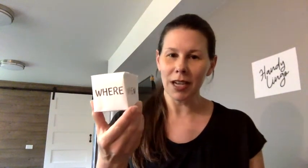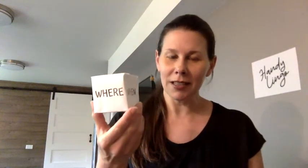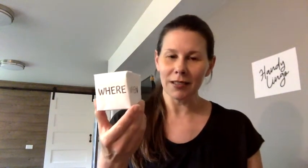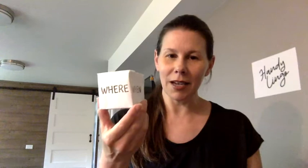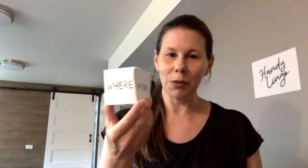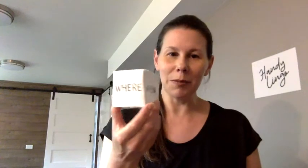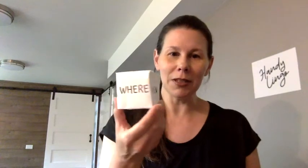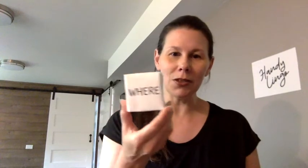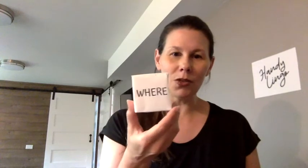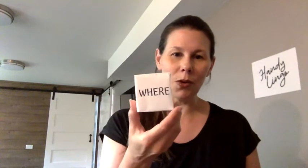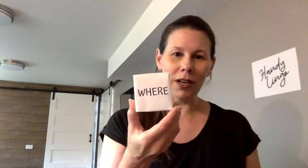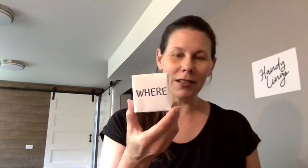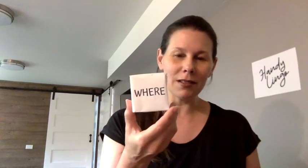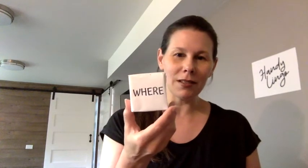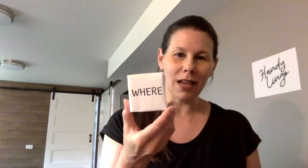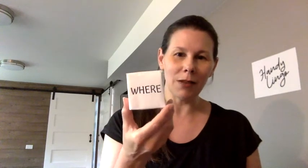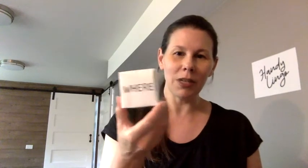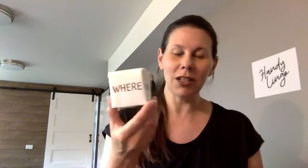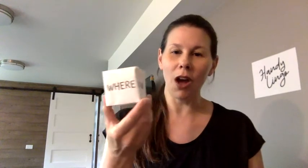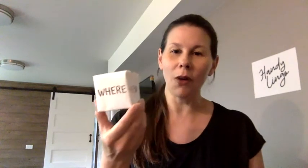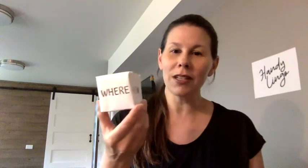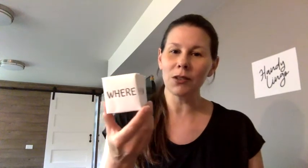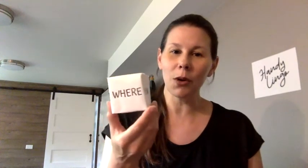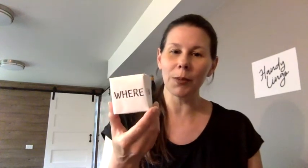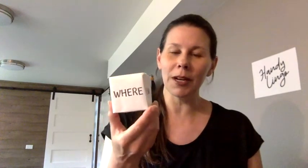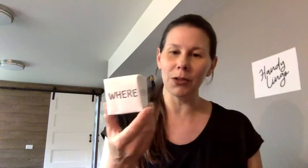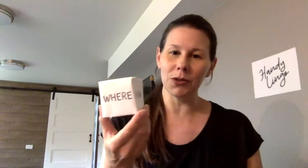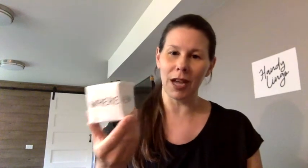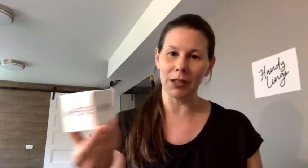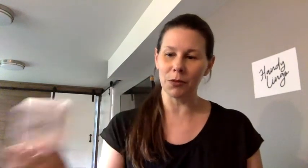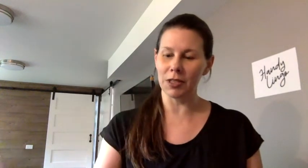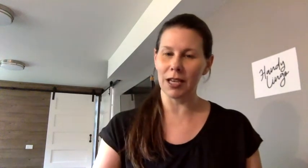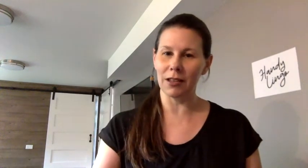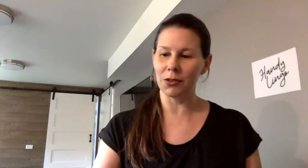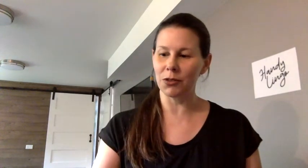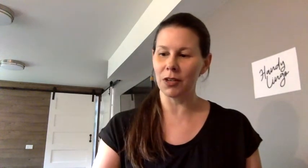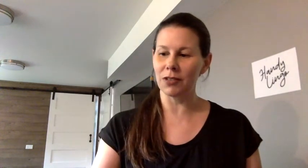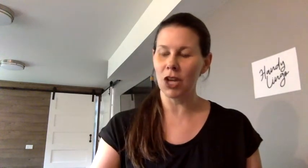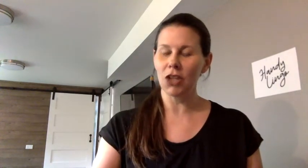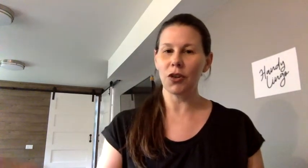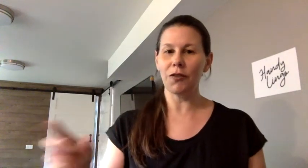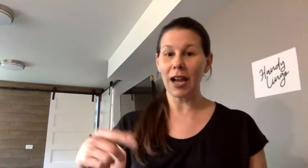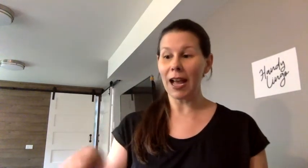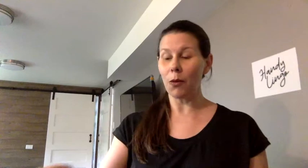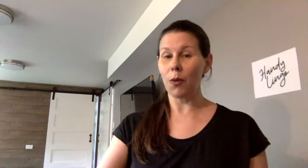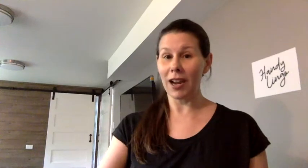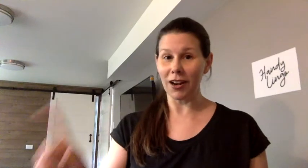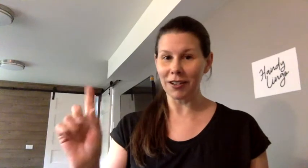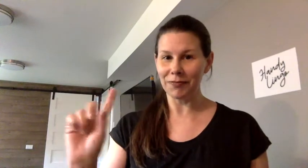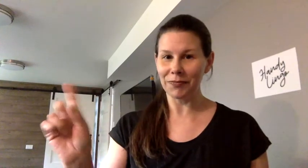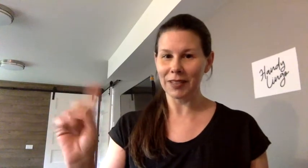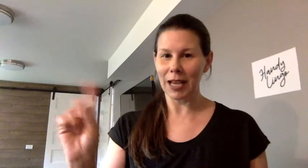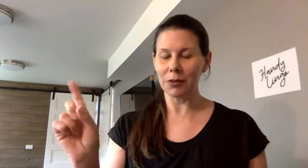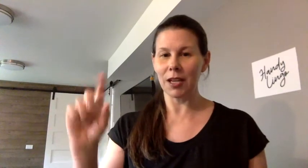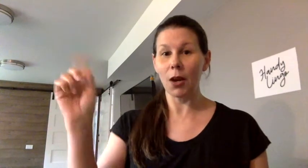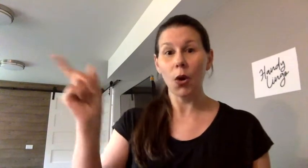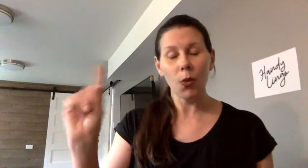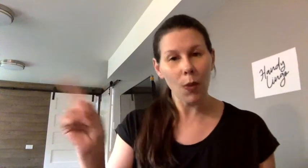dice and we build stories, and we can always incorporate new signs when we tell our stories. So if I got where, I would say,